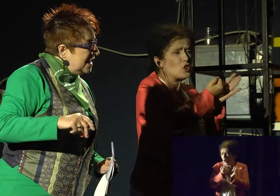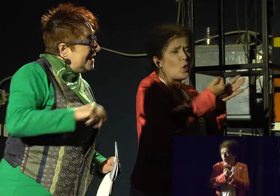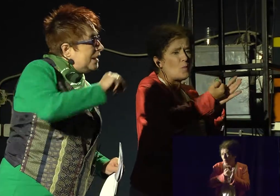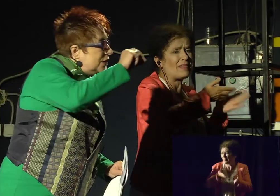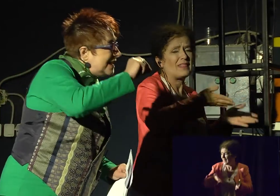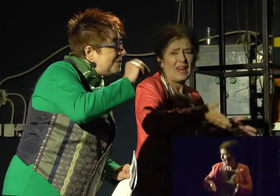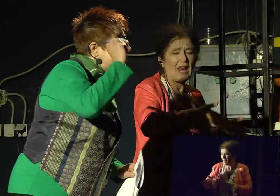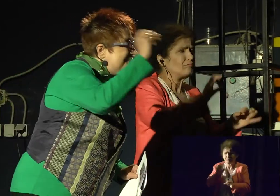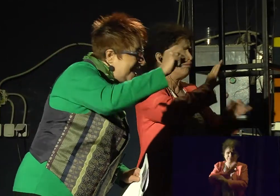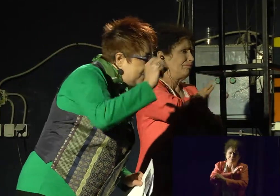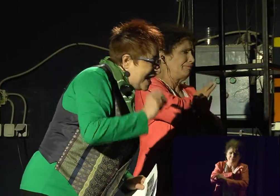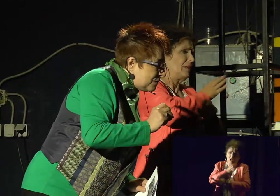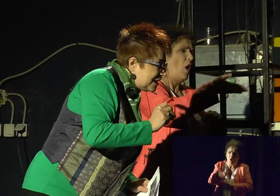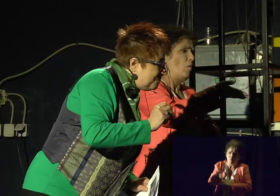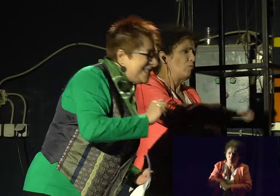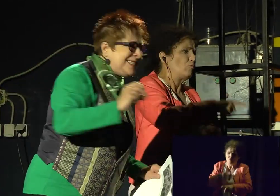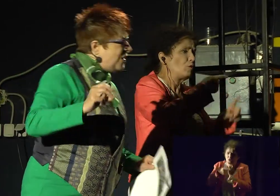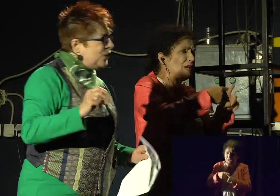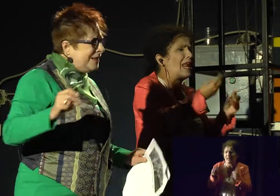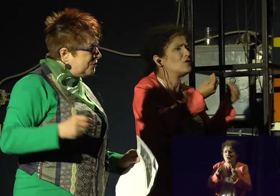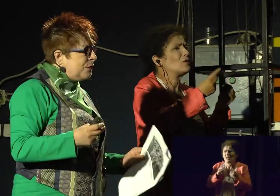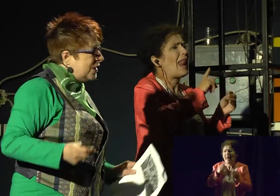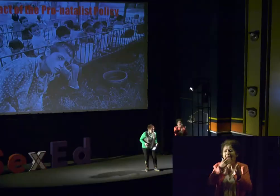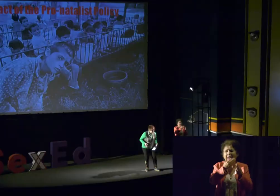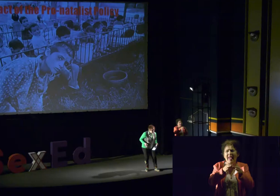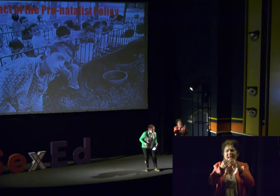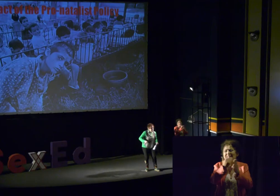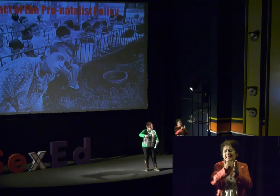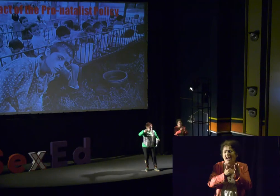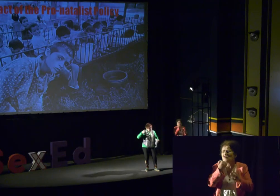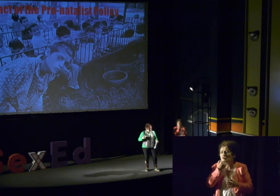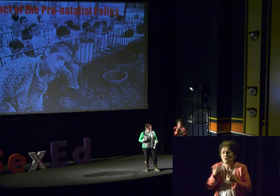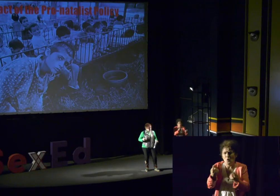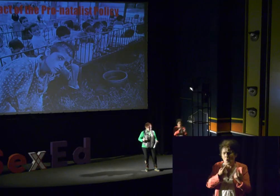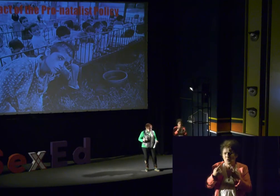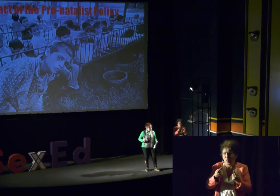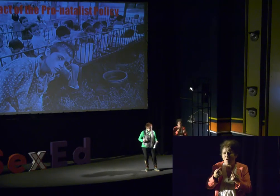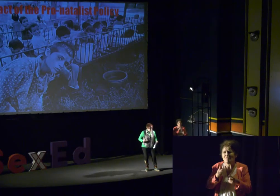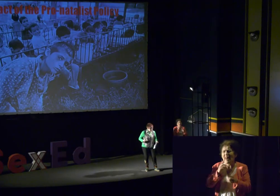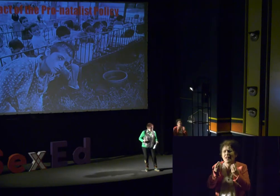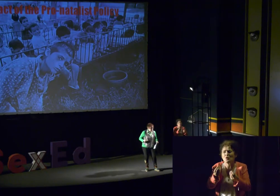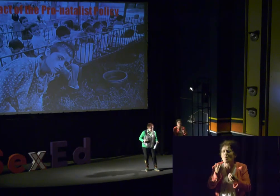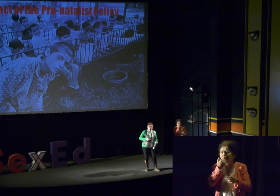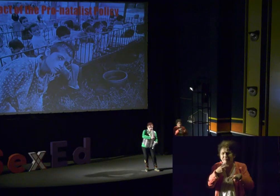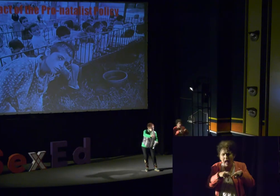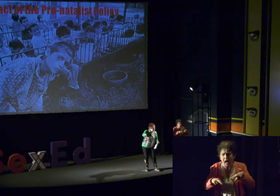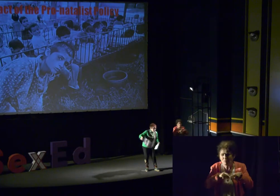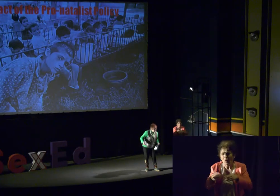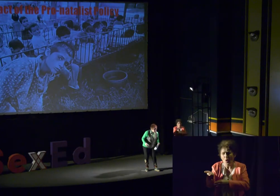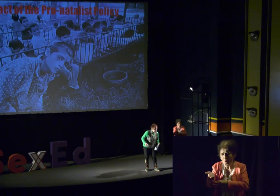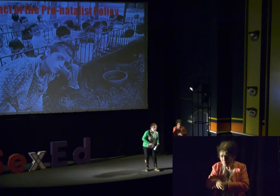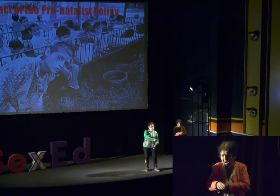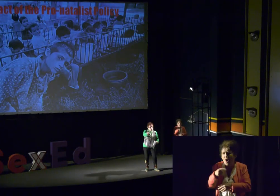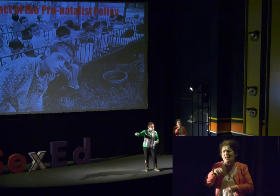abortions? They call the numbers 10,000, but it's only the recorded numbers by the prosecutors, not the